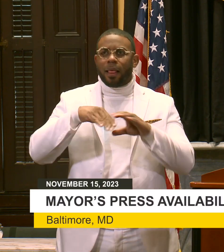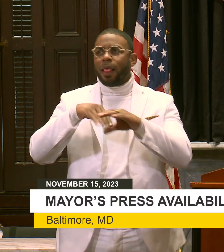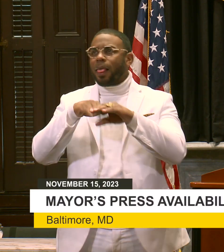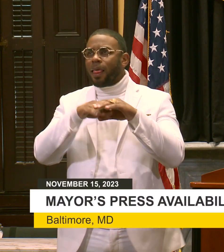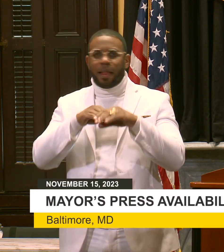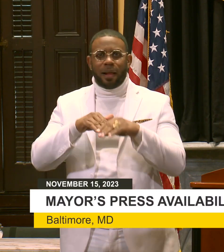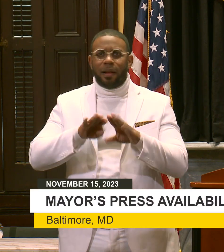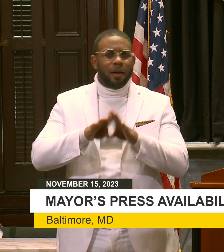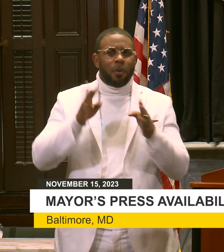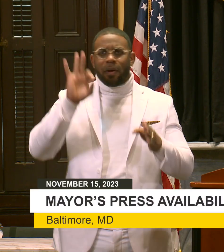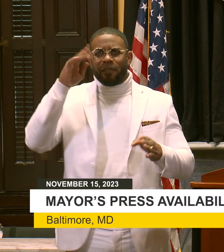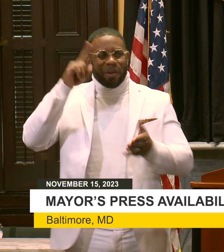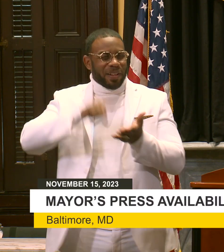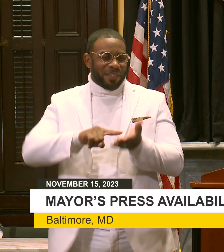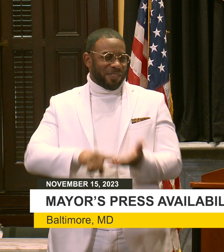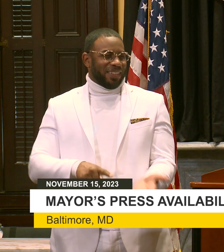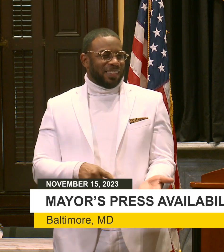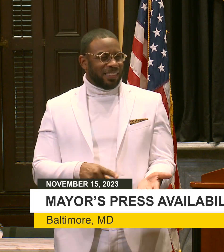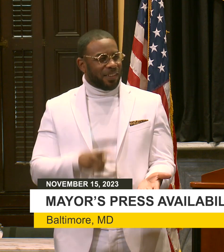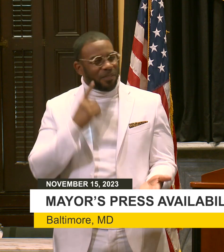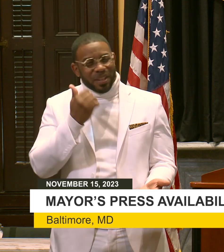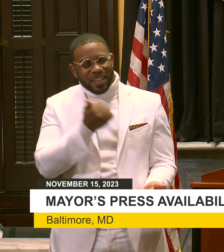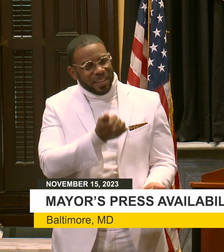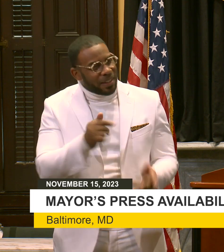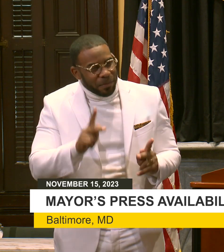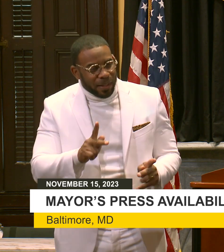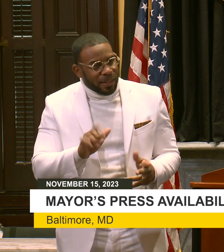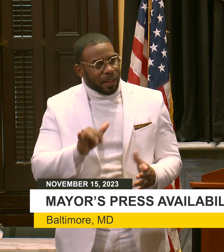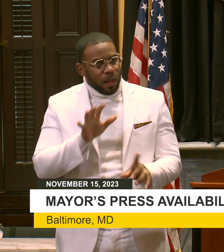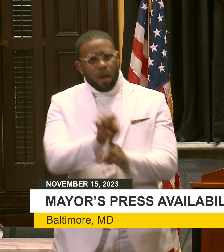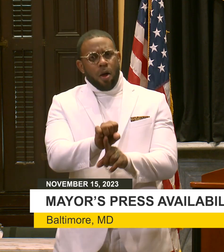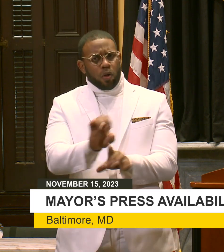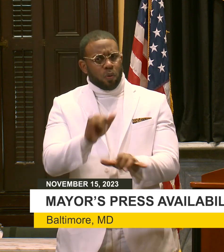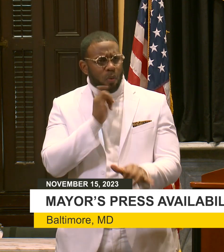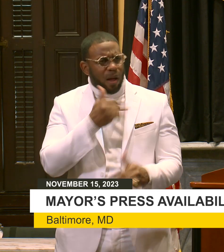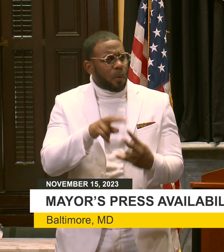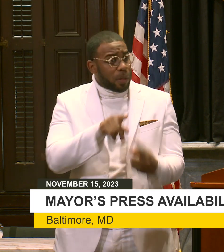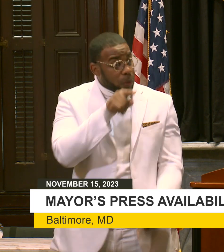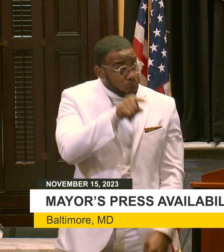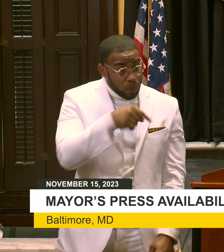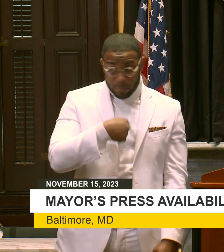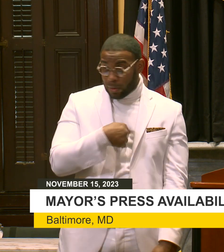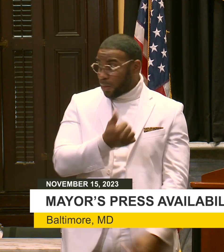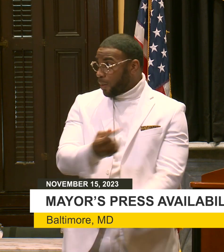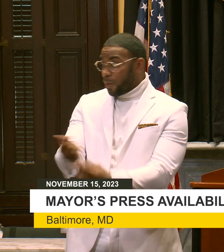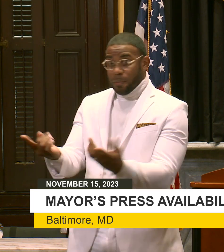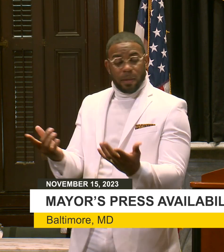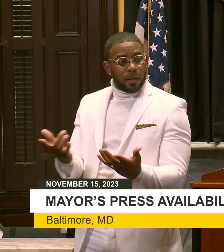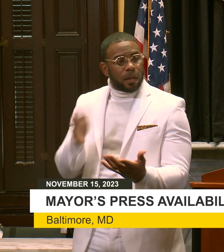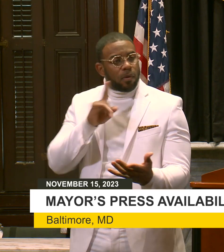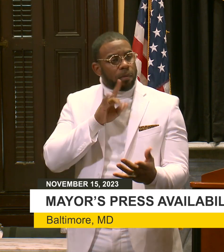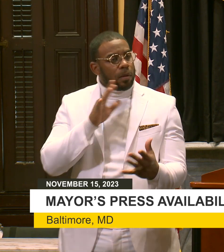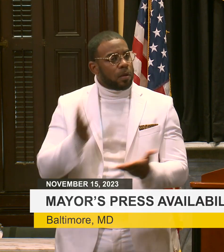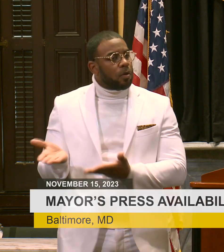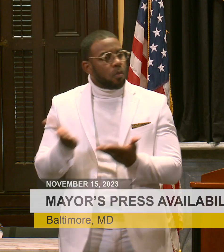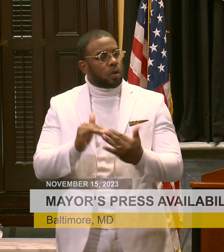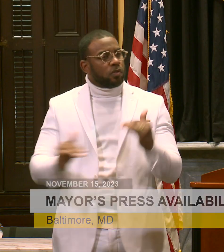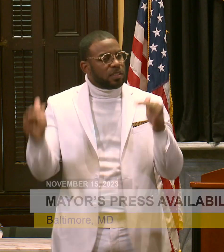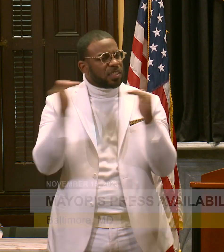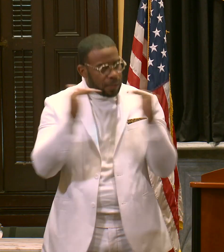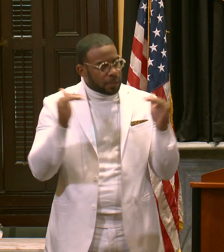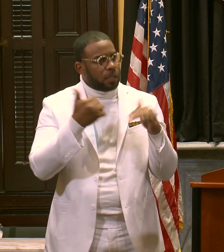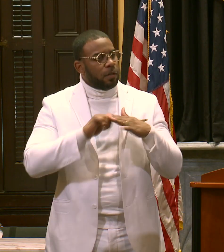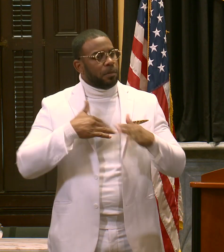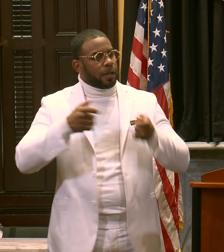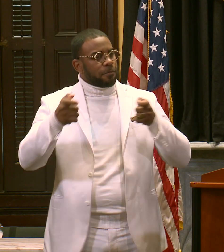about an open federal investigation, but anybody that's caught doing wrong, whether it's you, me, or anybody else, is going to be brought to justice